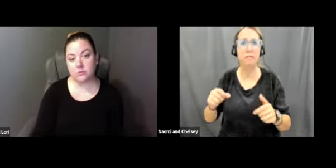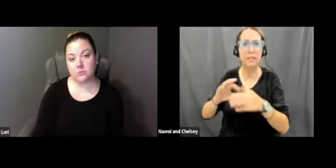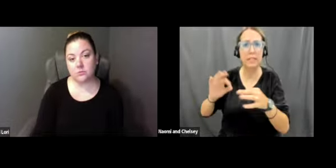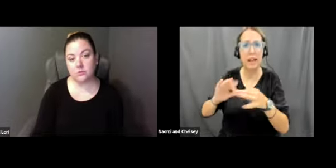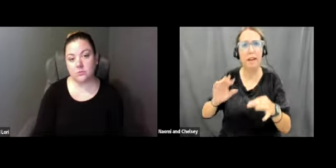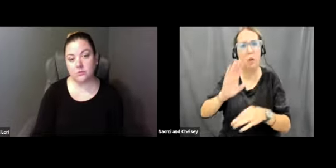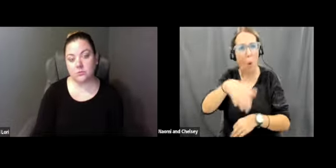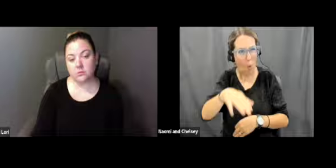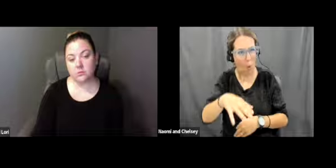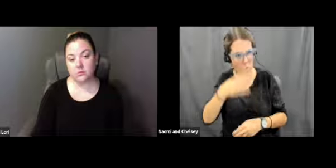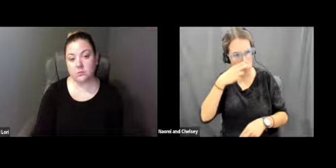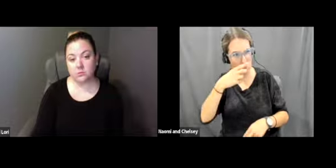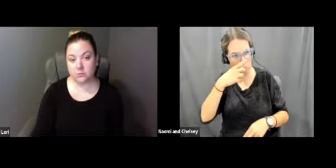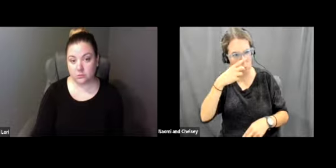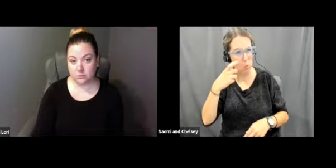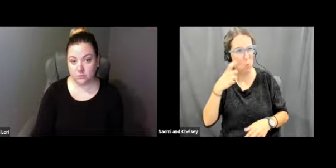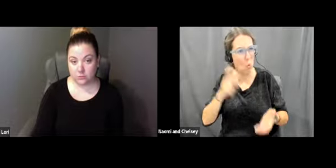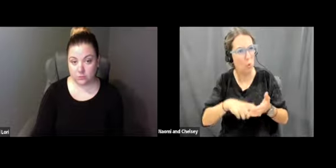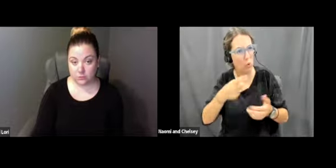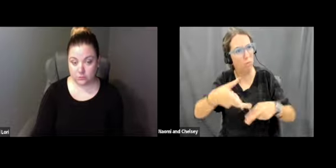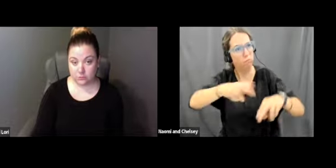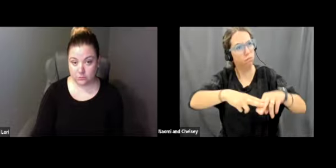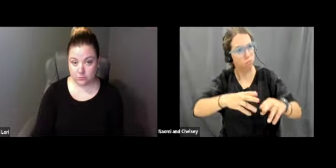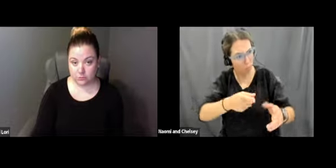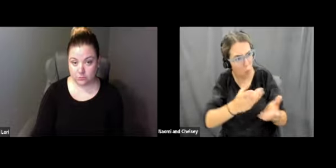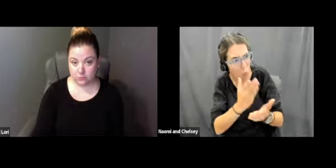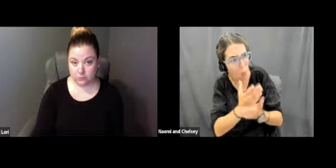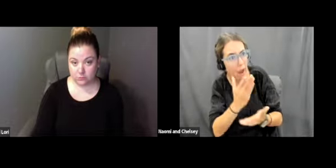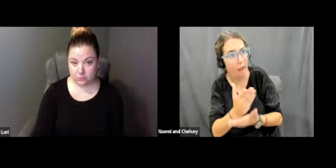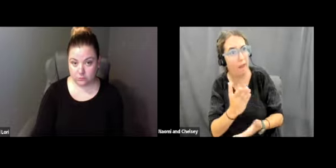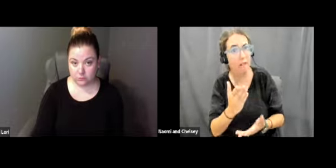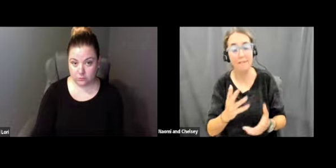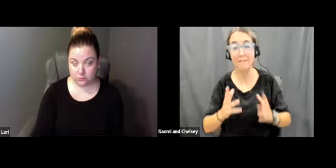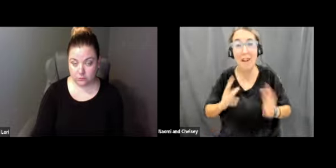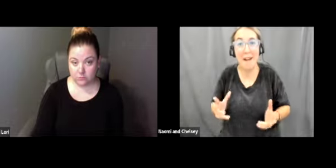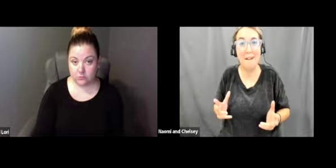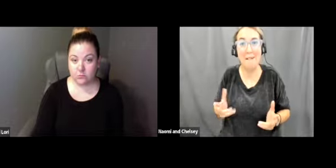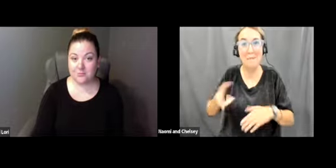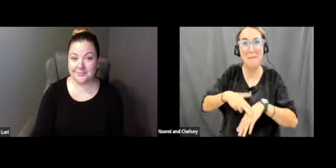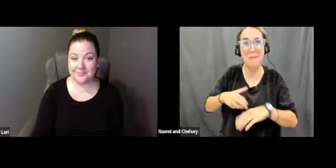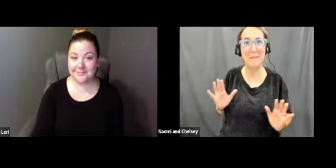awful. Or, you know, you look like you gained weight. And